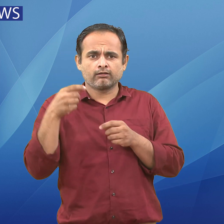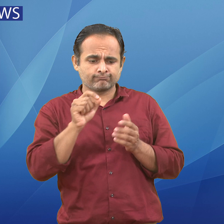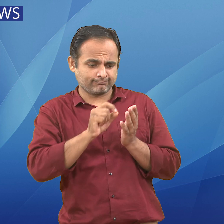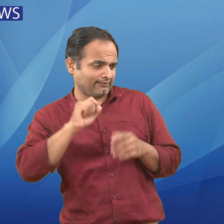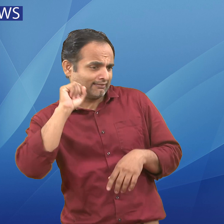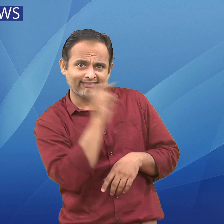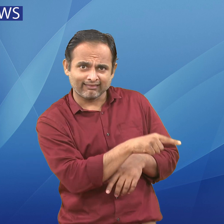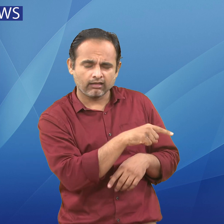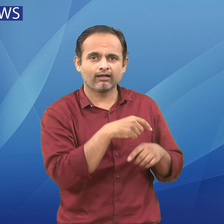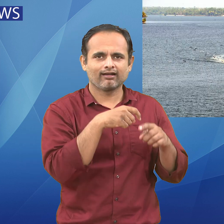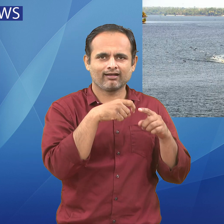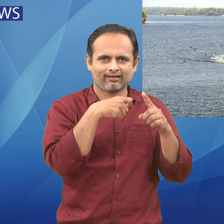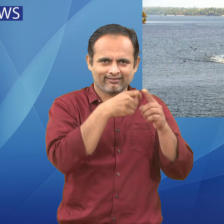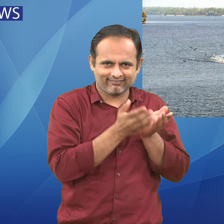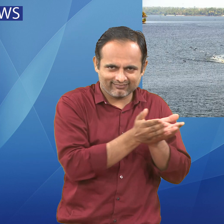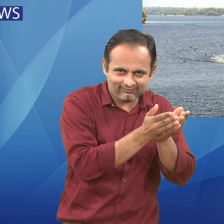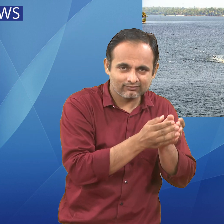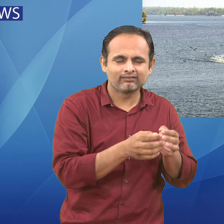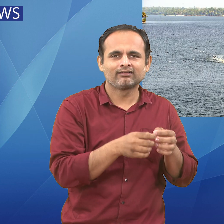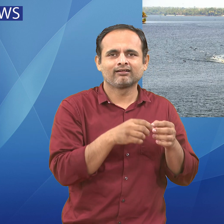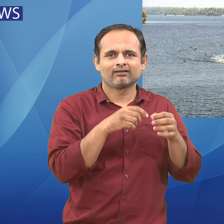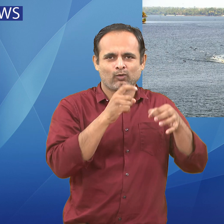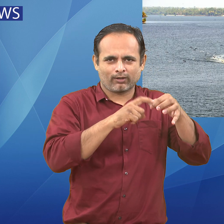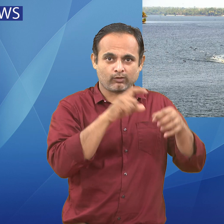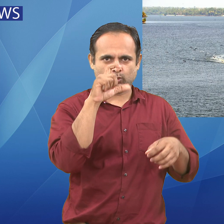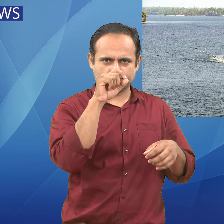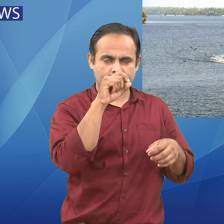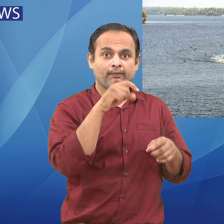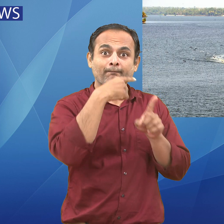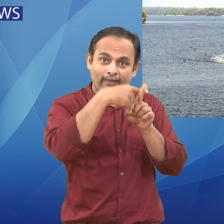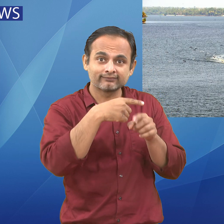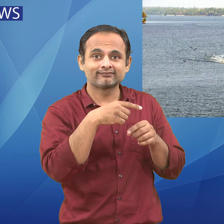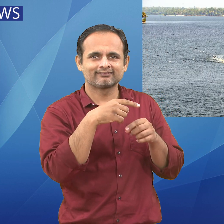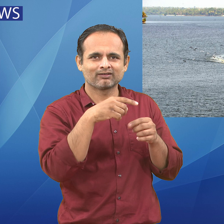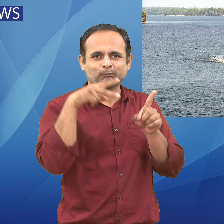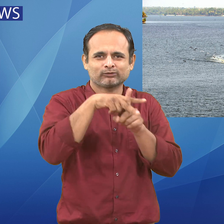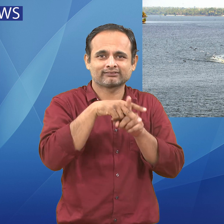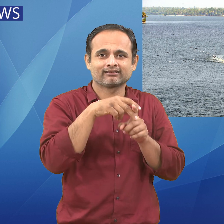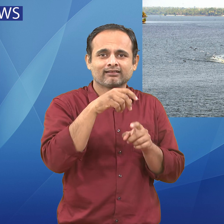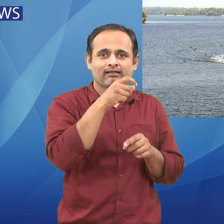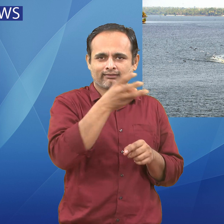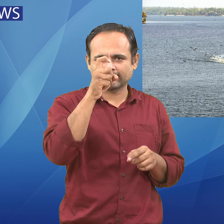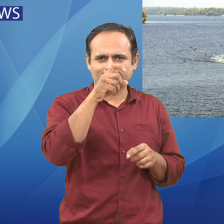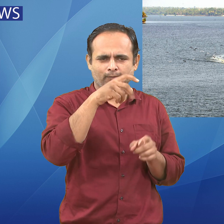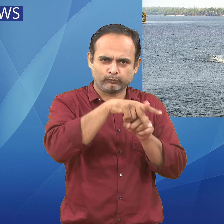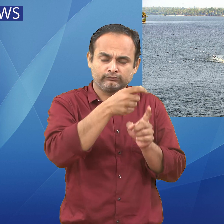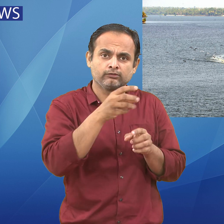why environment compensation should not be recovered for the failure of civic bodies in preventing the pollution of the Ashtamudi and Vembanad